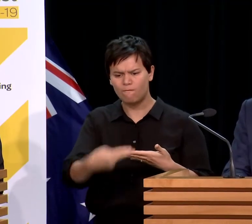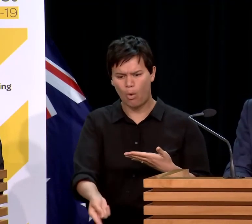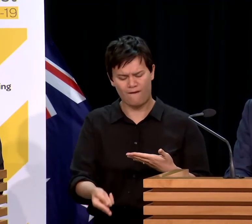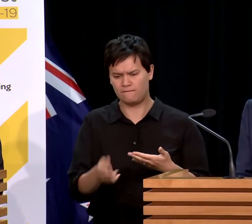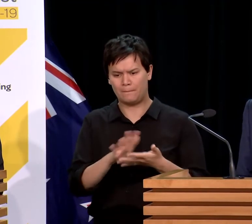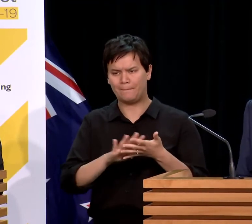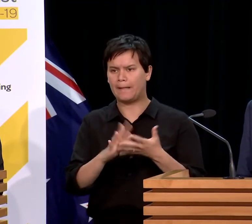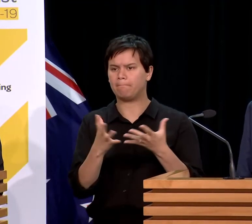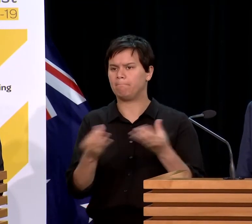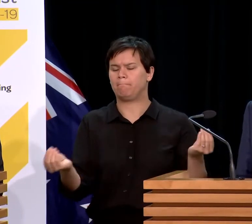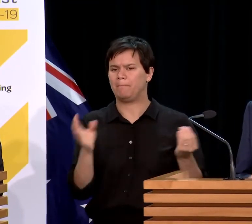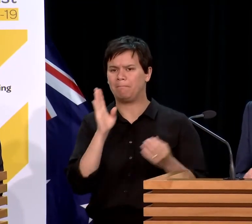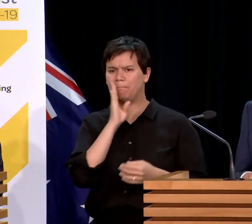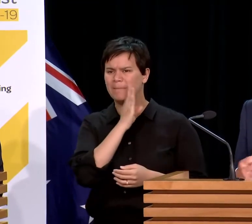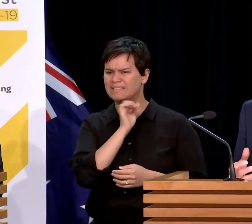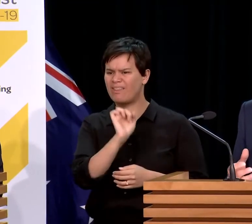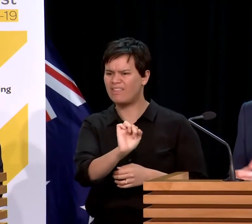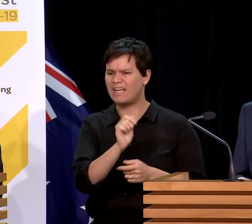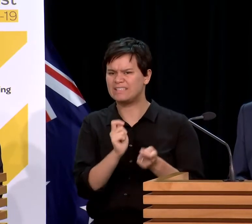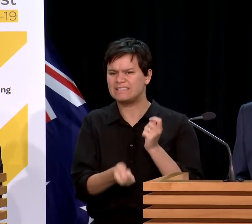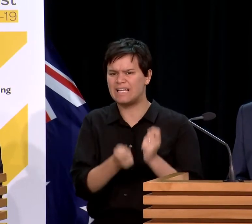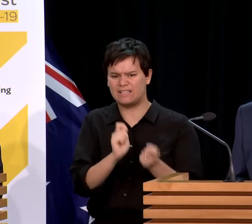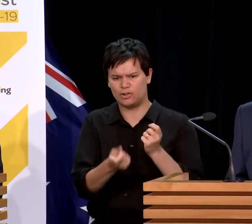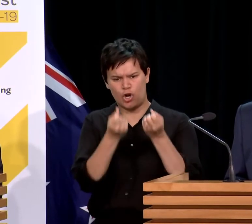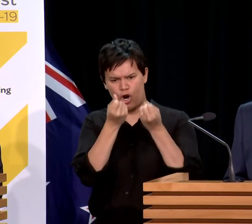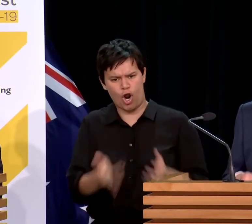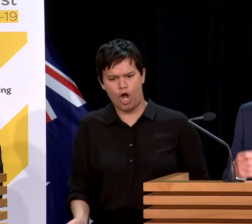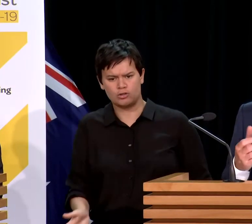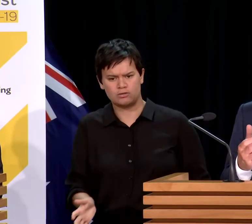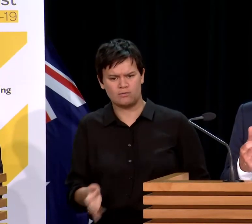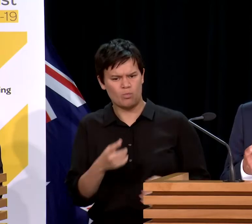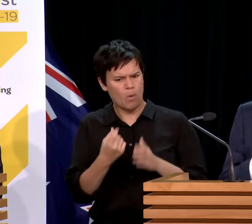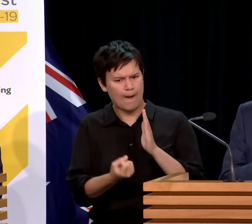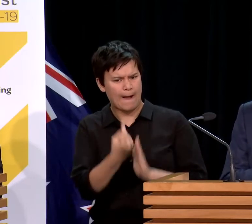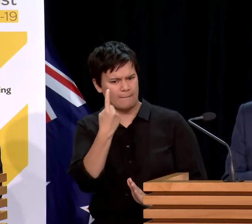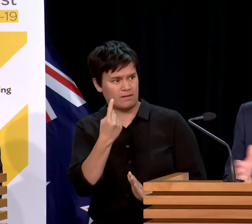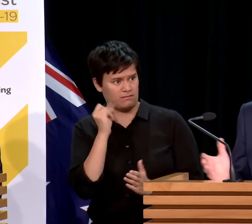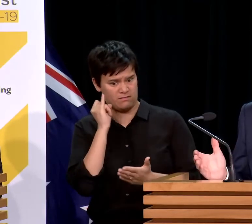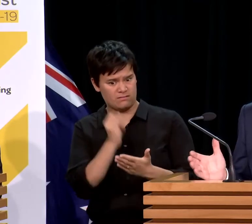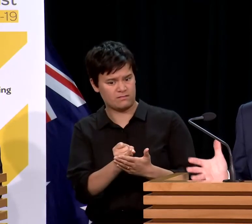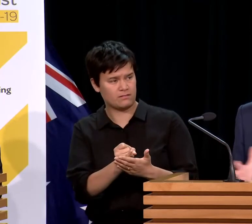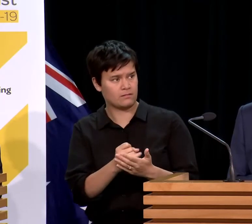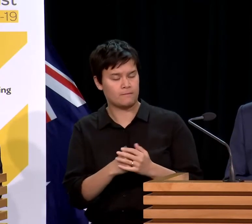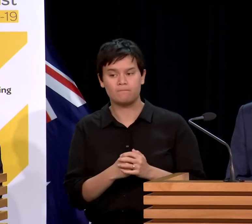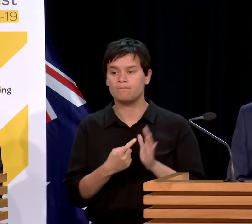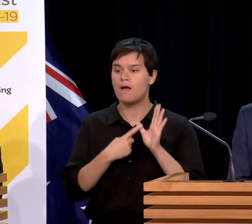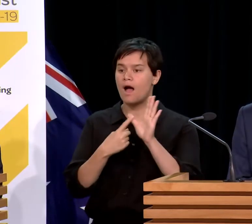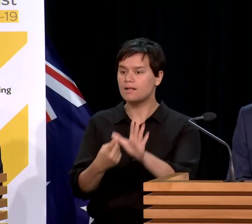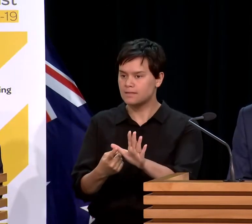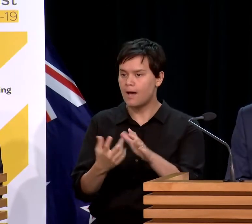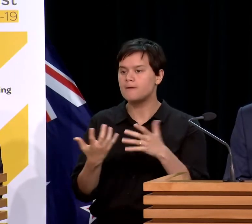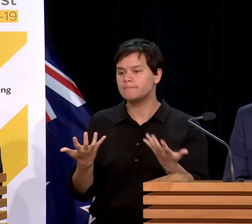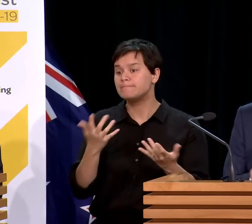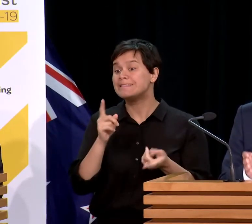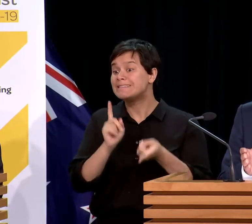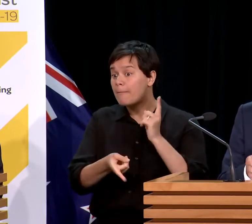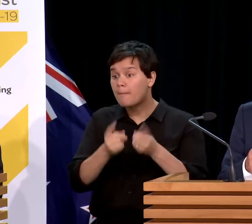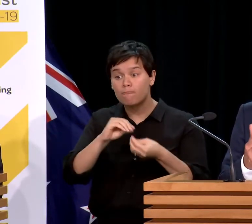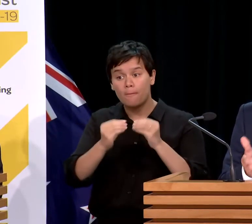not so much a botch-up, but just sometimes there are errors in or something happens in the whole process